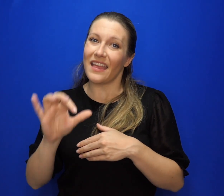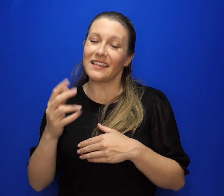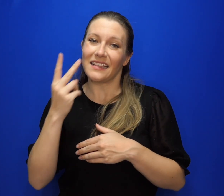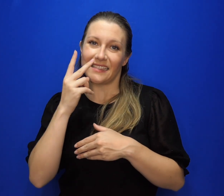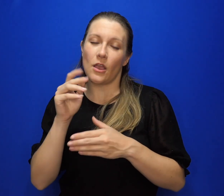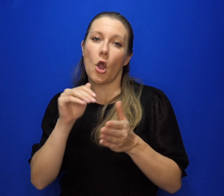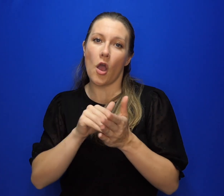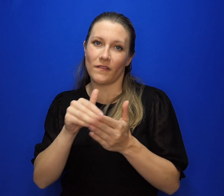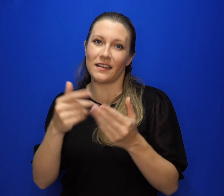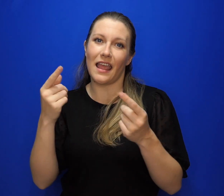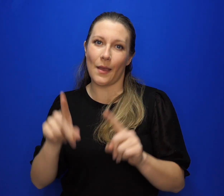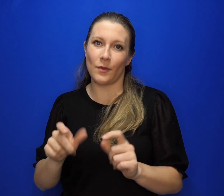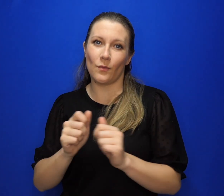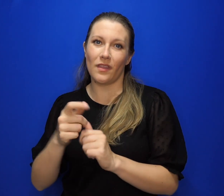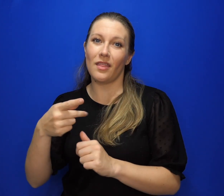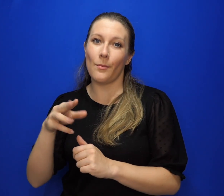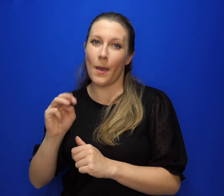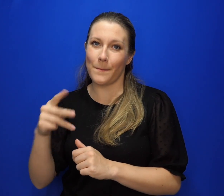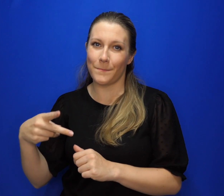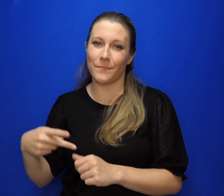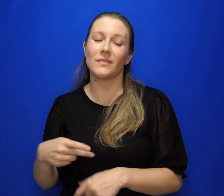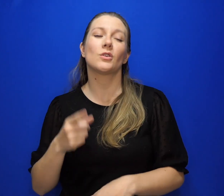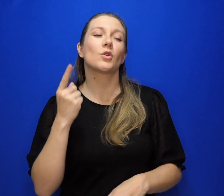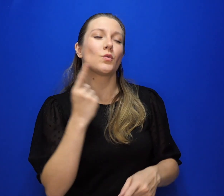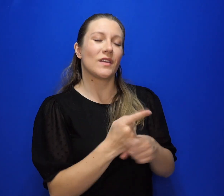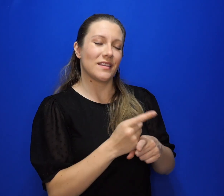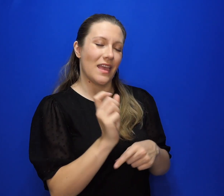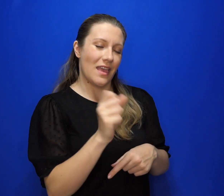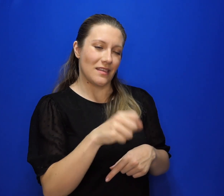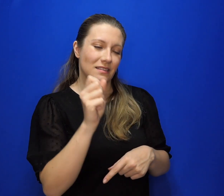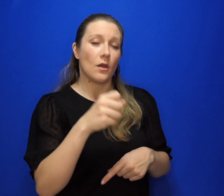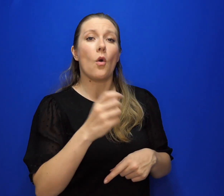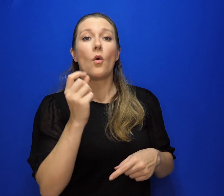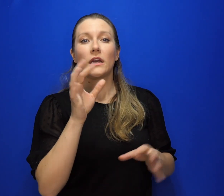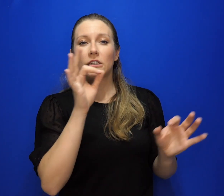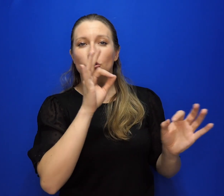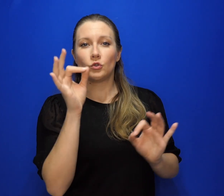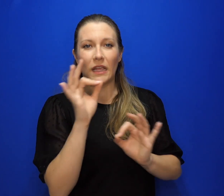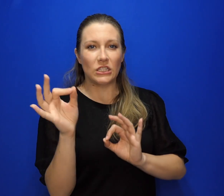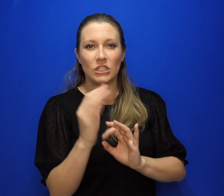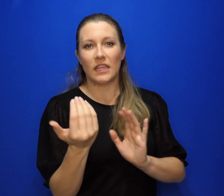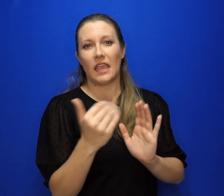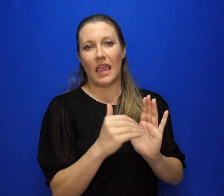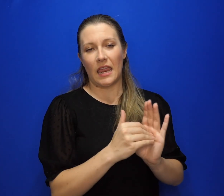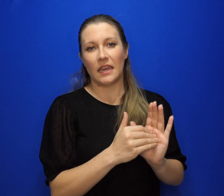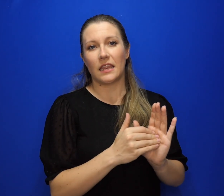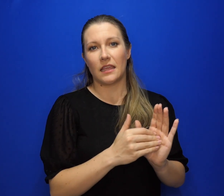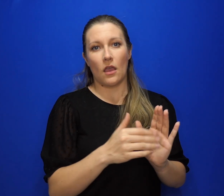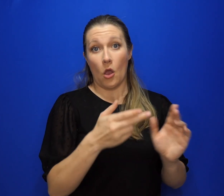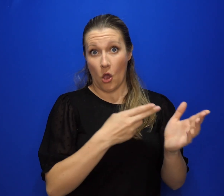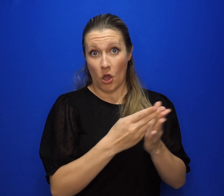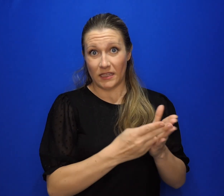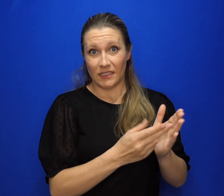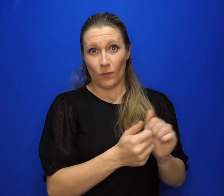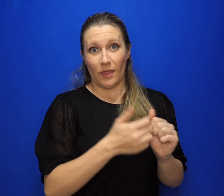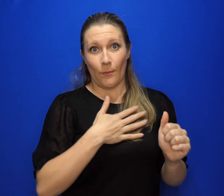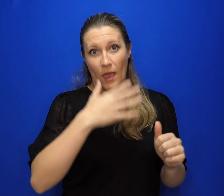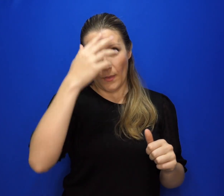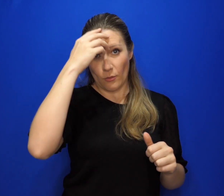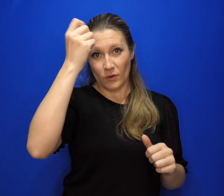not. Correct. Yeah. Absolutely. Or distraction. Again, mine was, this is honestly in my memory is the only time that I've ever done